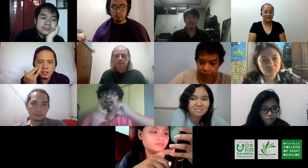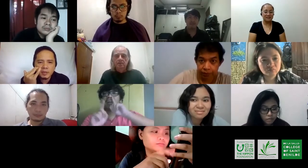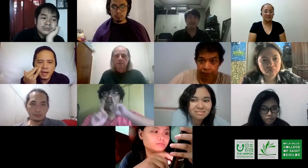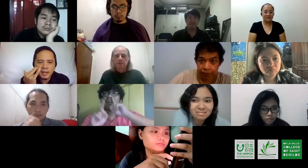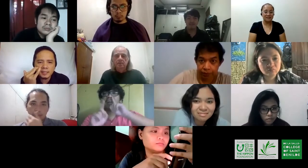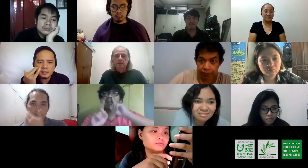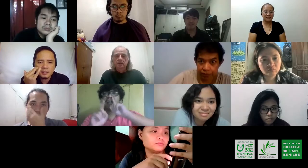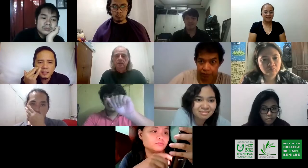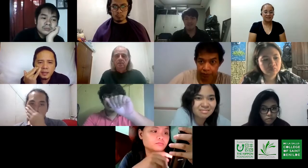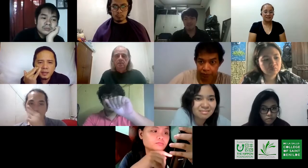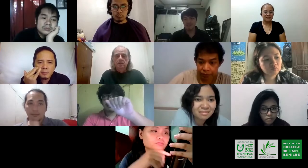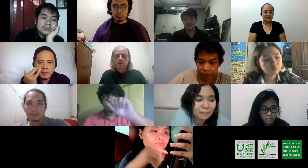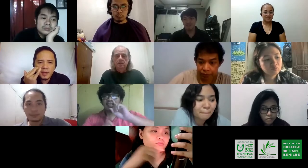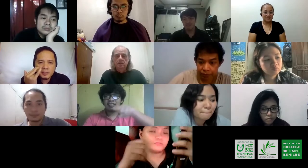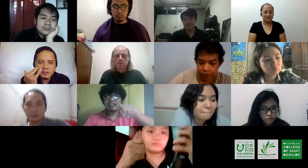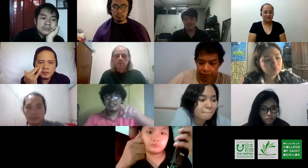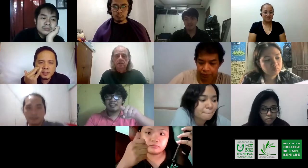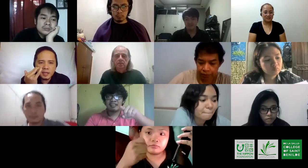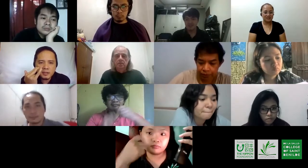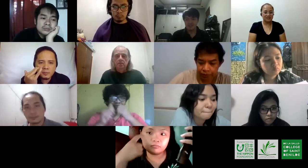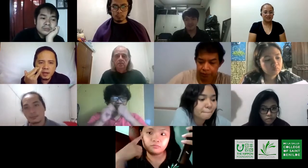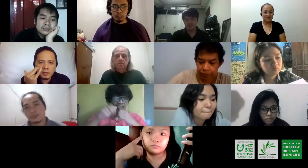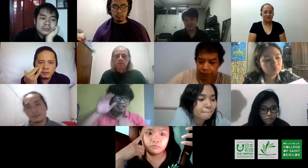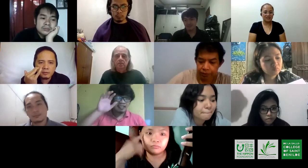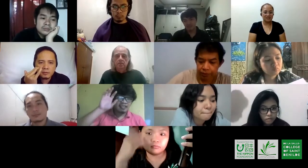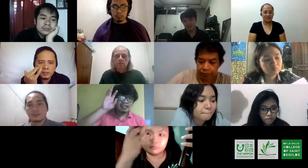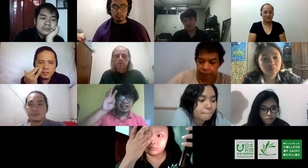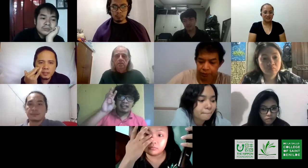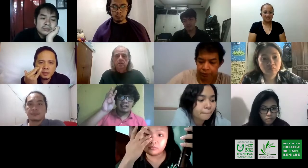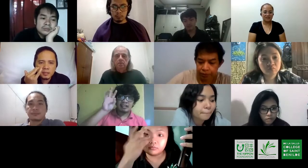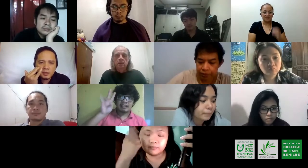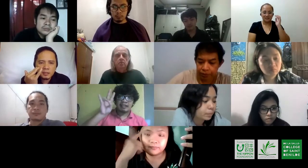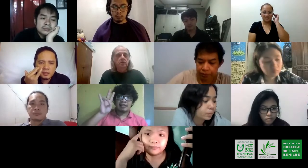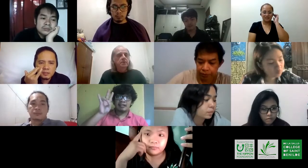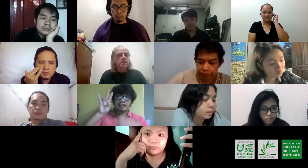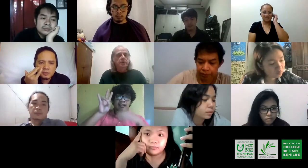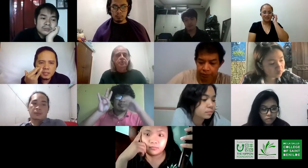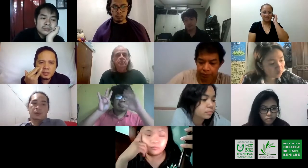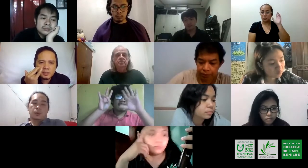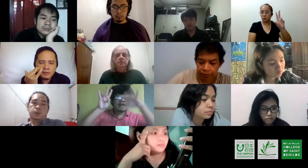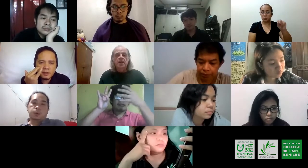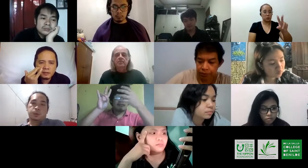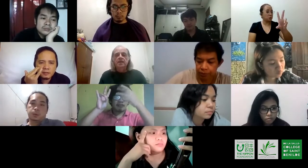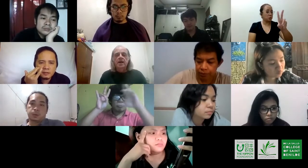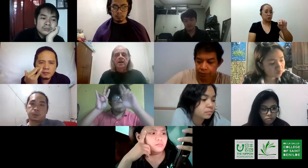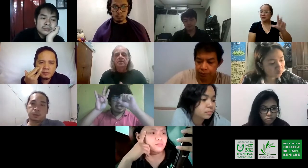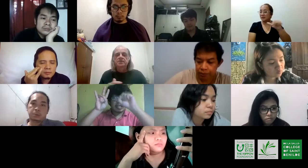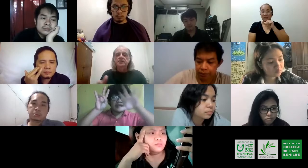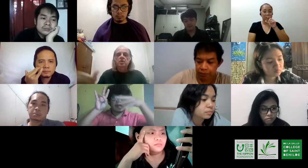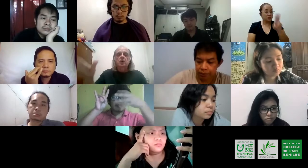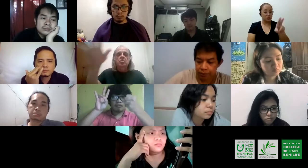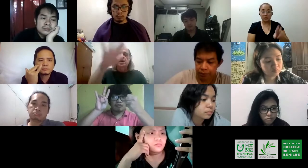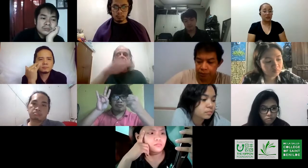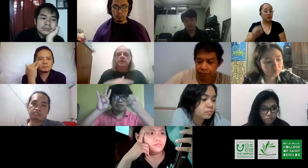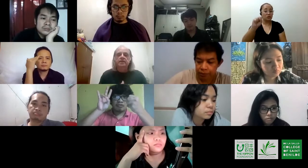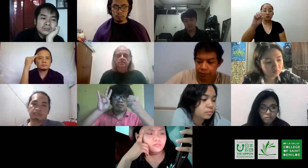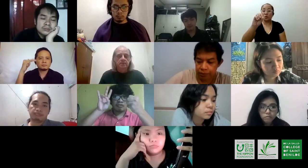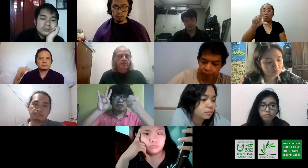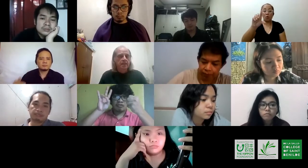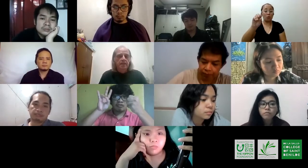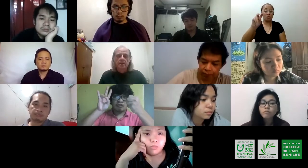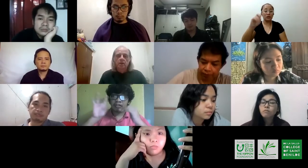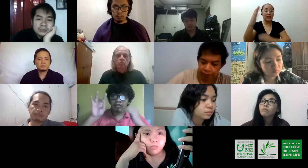place, Solomon Island. The answer is A as well. no, it's So not 6, true. 7. Solomon Islands is a whole